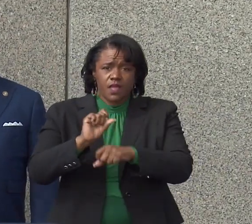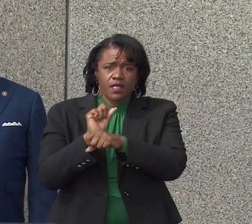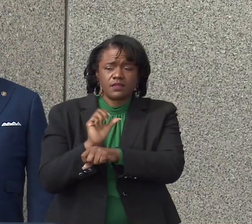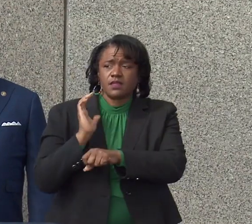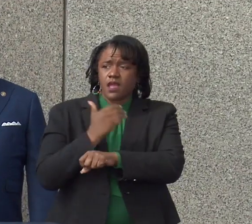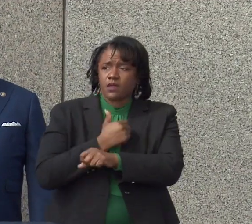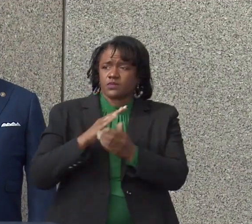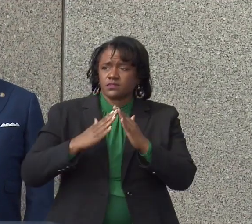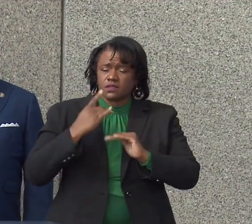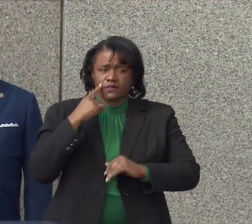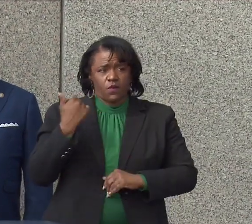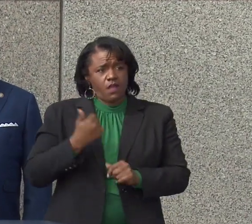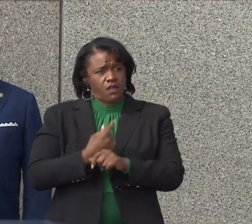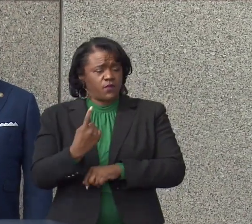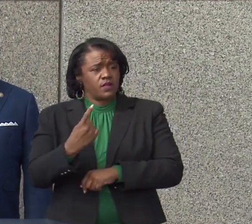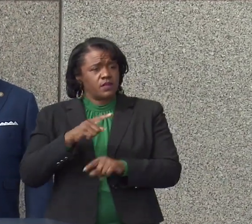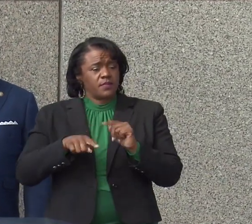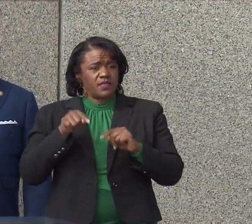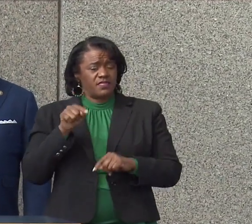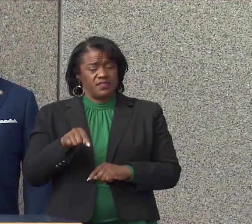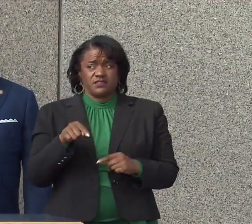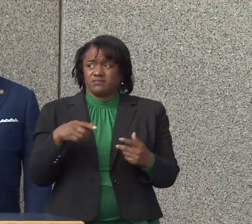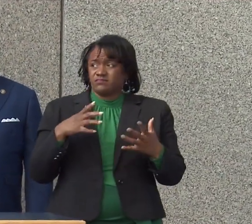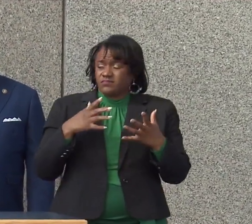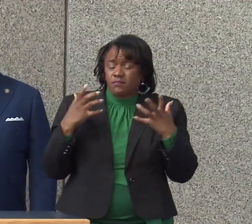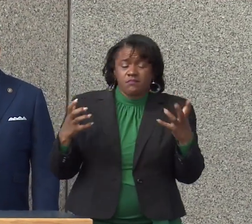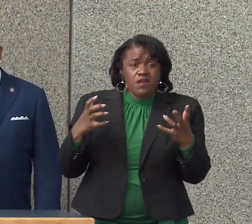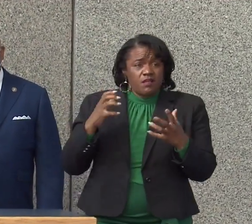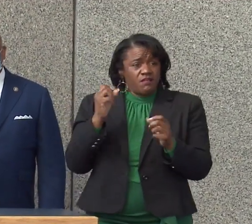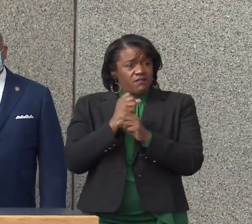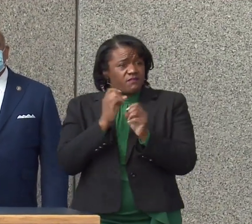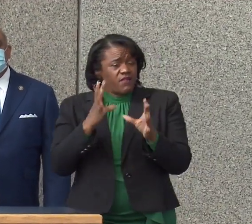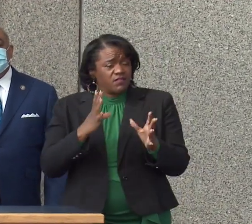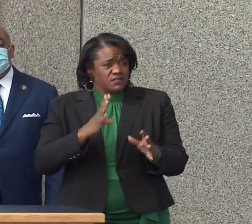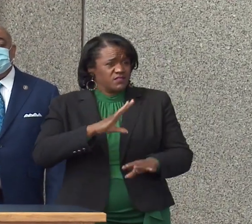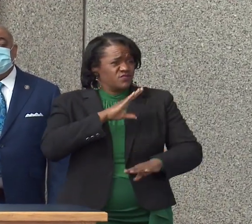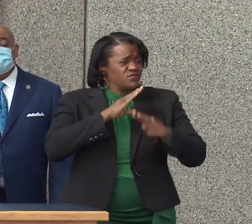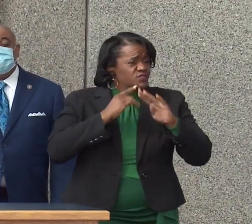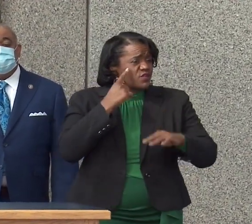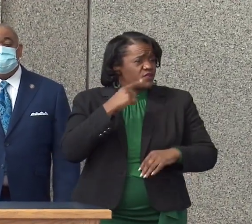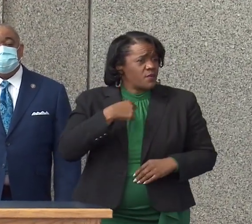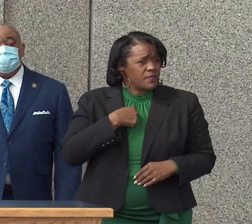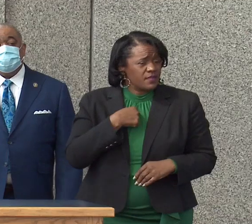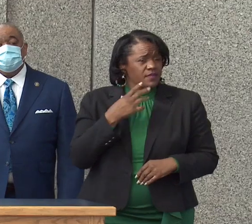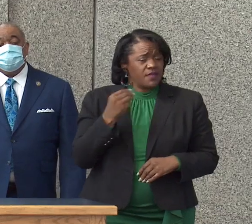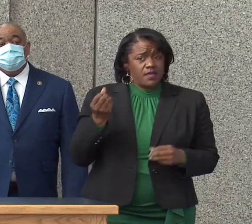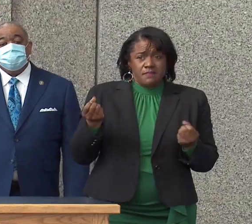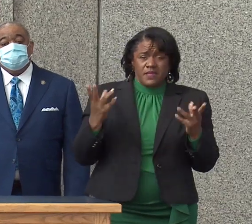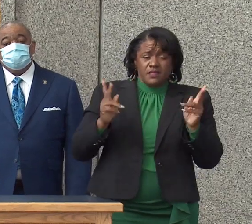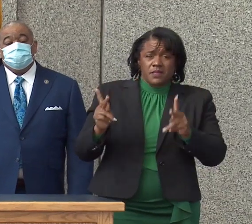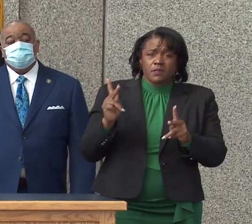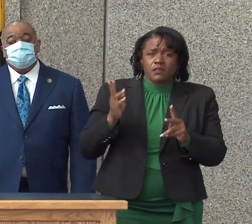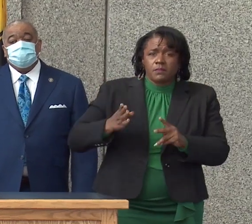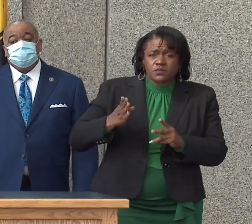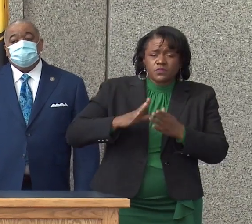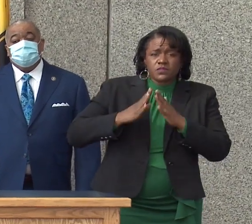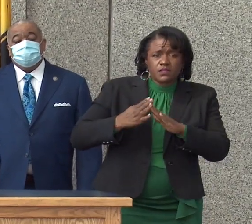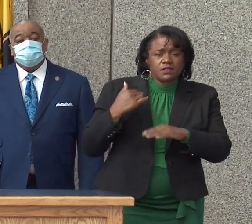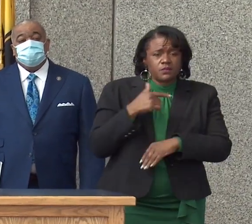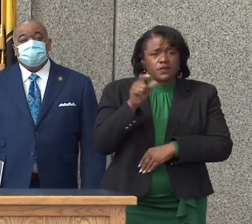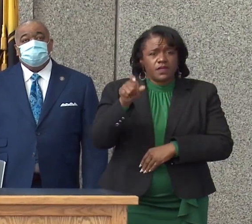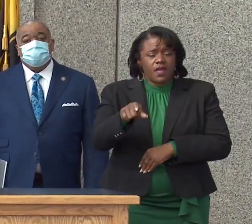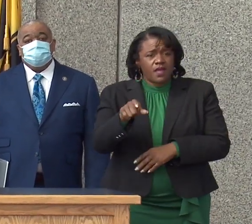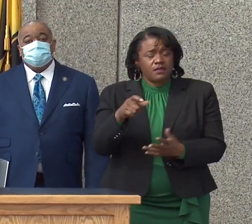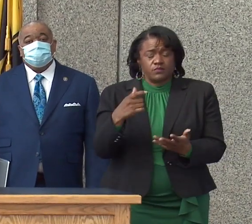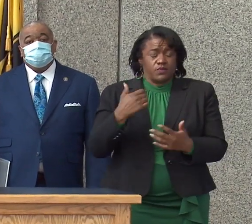our city for everyone. But this level of violence is extremely frustrating for me and for many in Baltimore City. We have